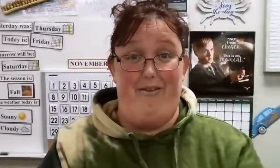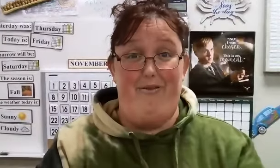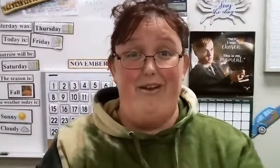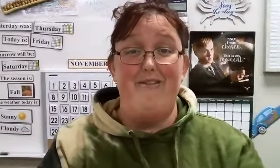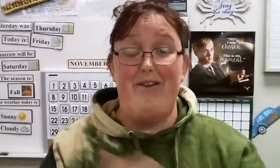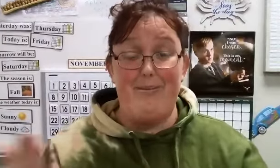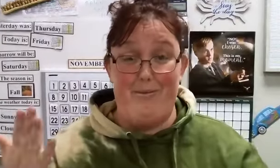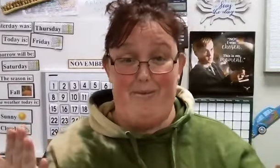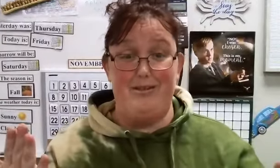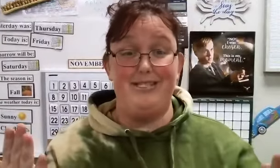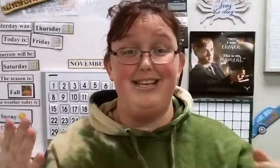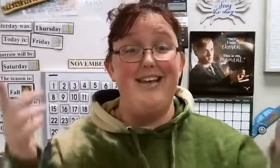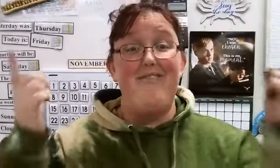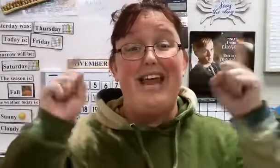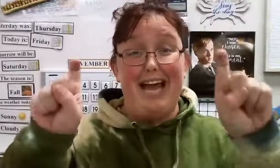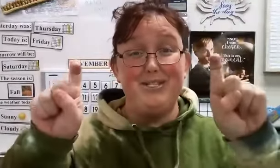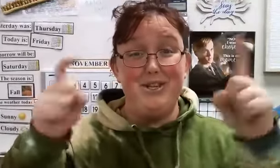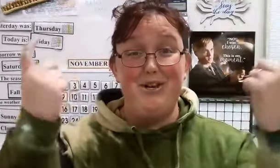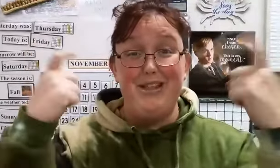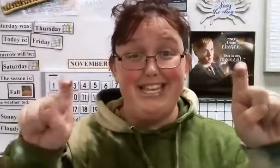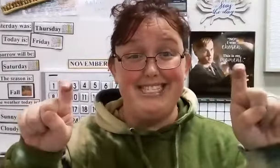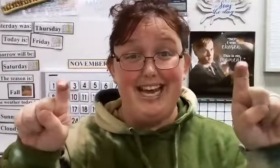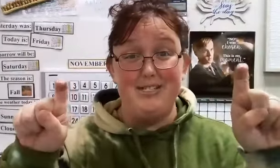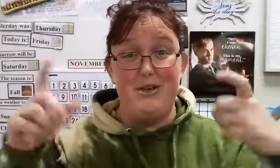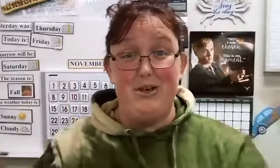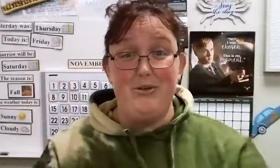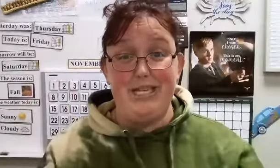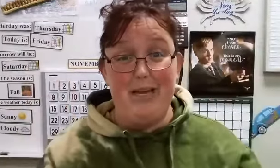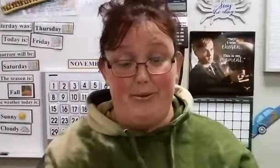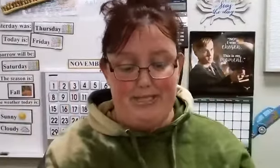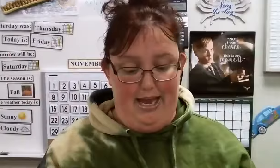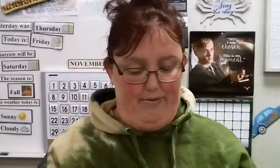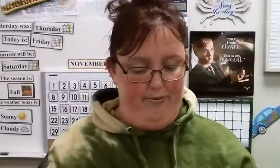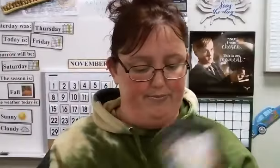have, family members. They ask you to do the things they ask you to do to keep you safe.